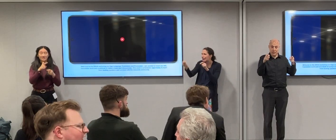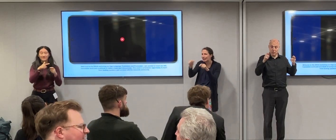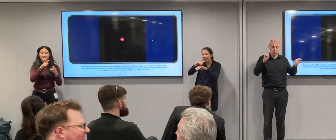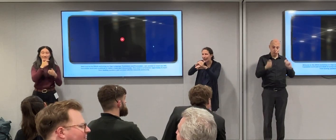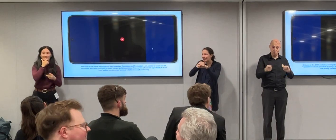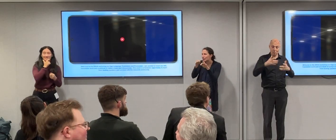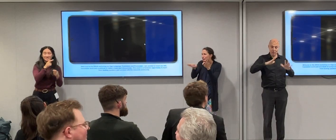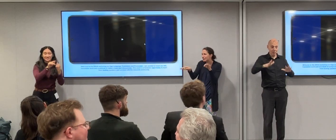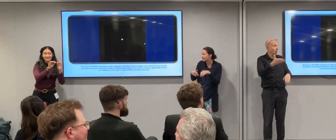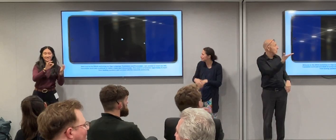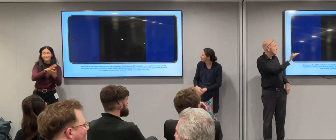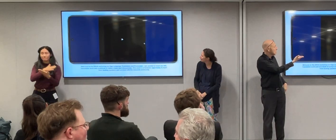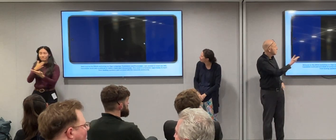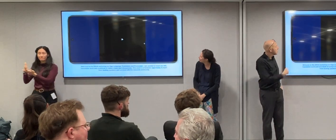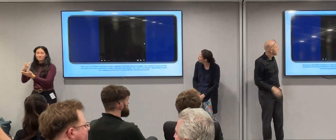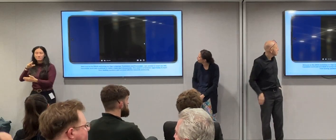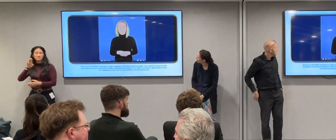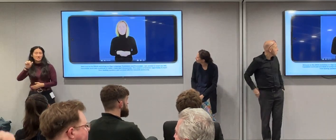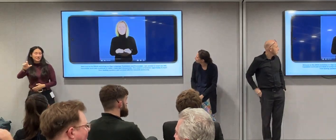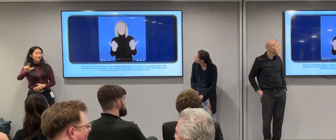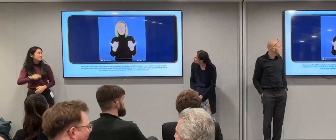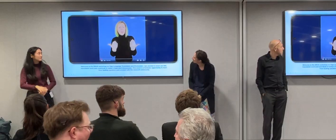So let me show this.